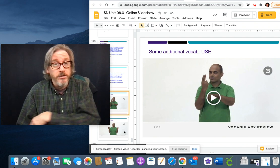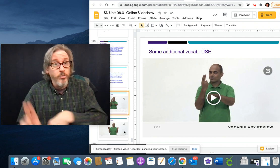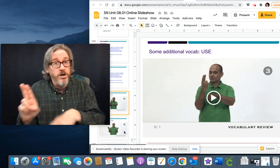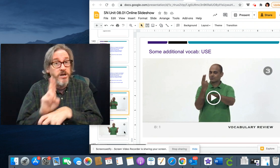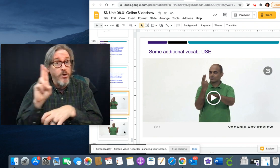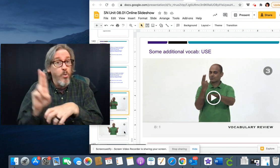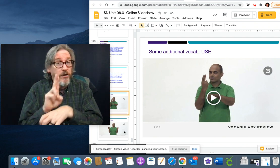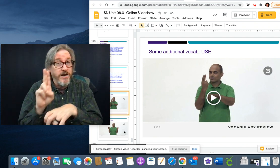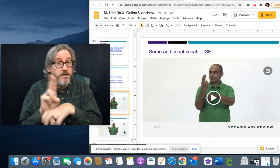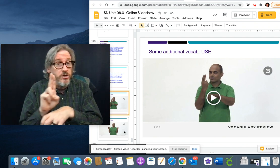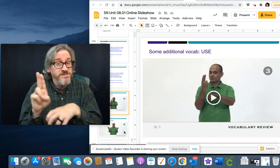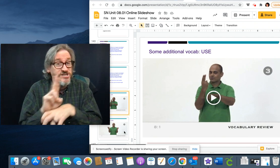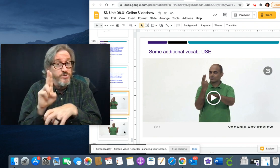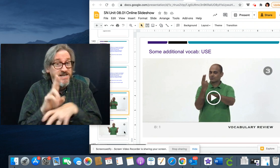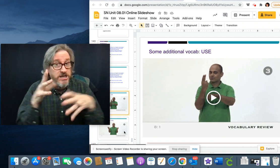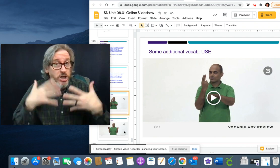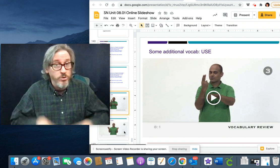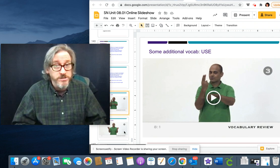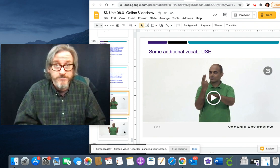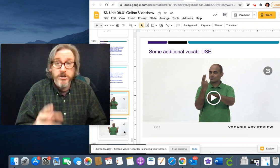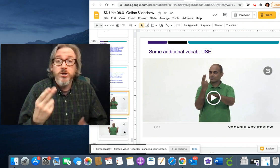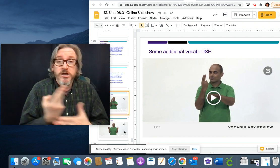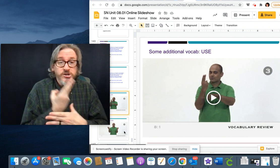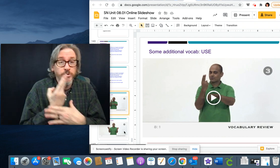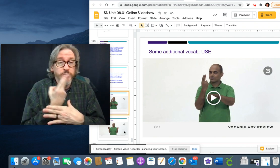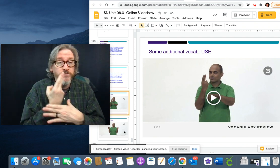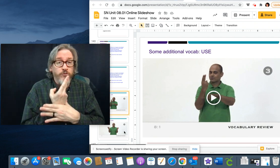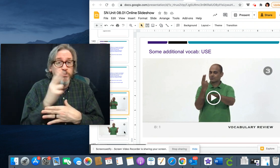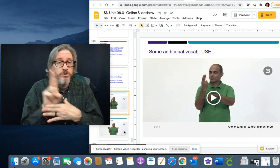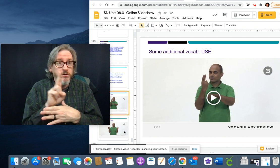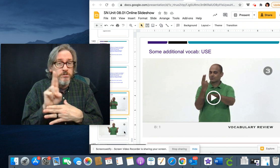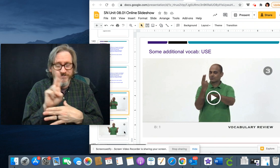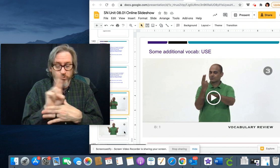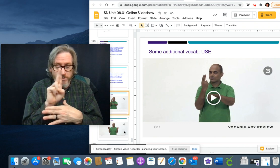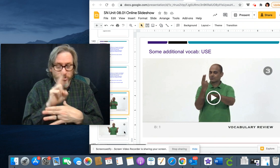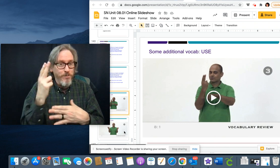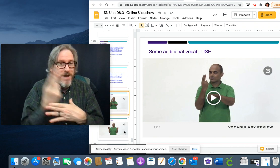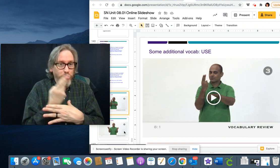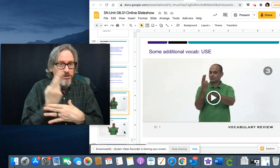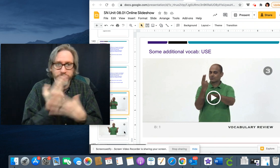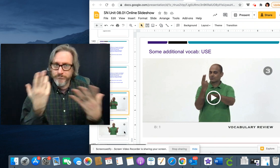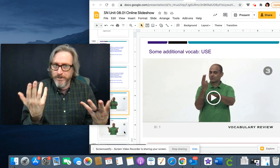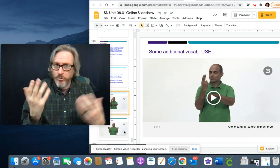Fall behind, catch up. Or catch up, right? Or catch up.